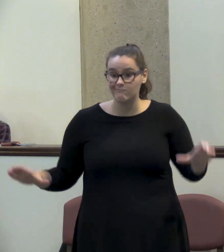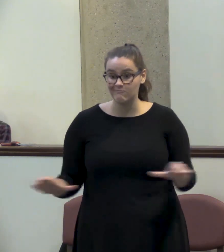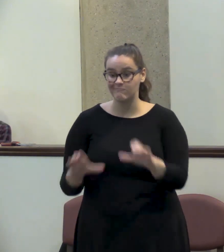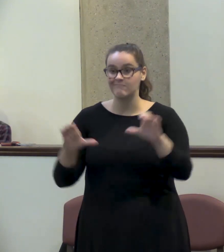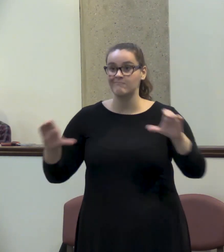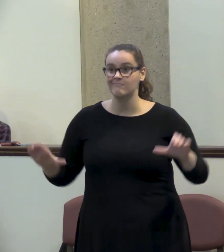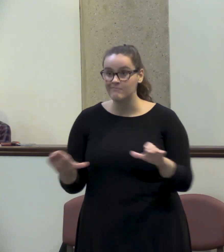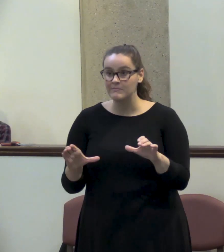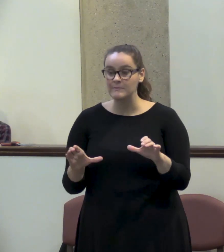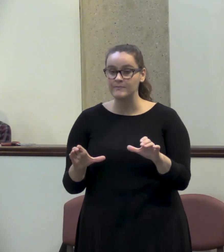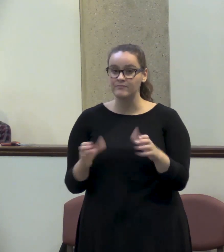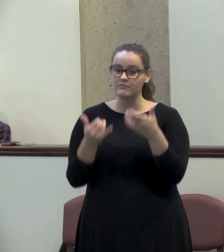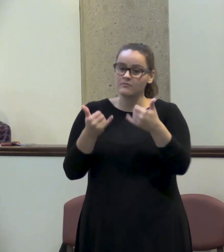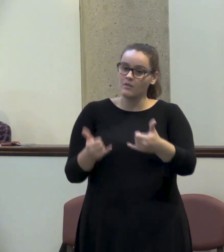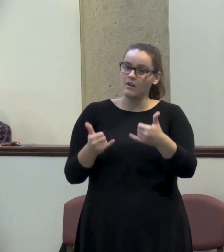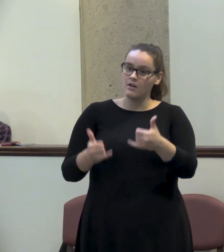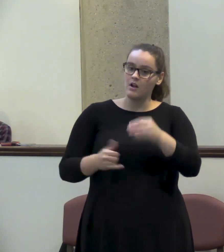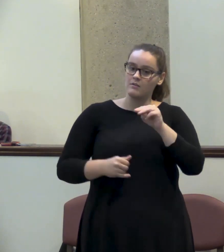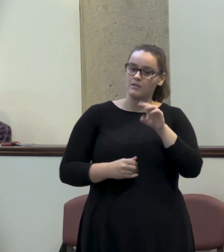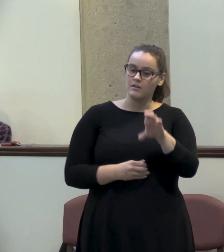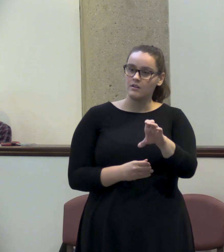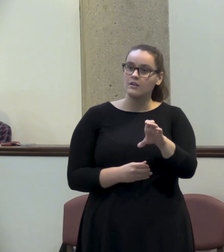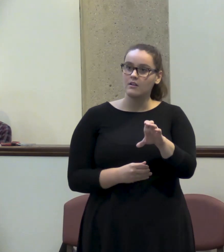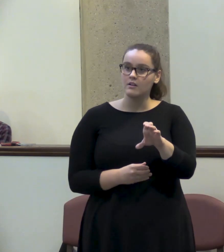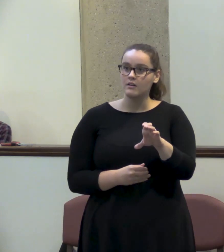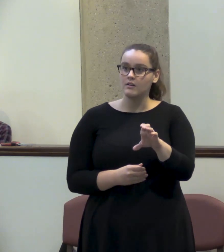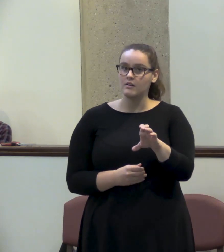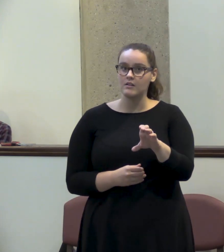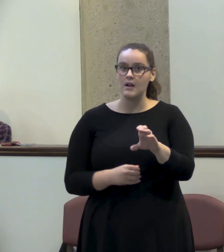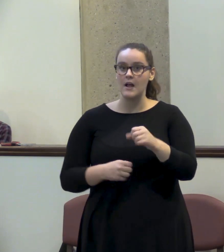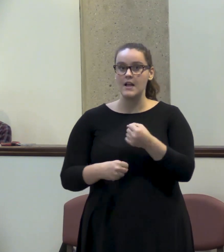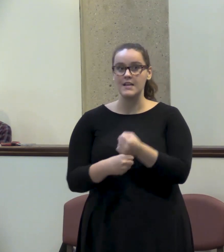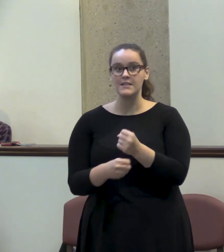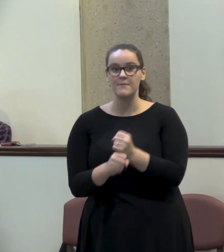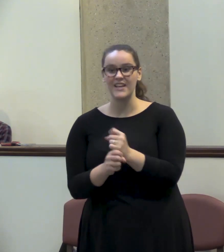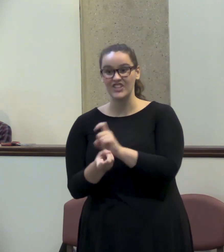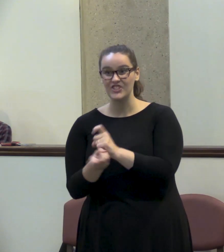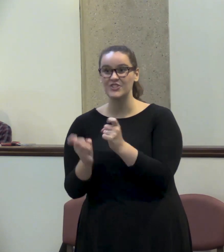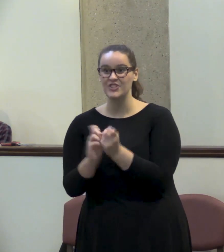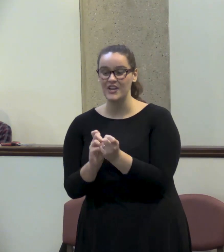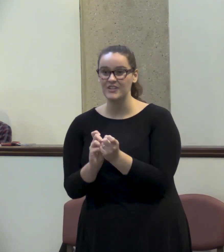Right now, Montgomery County is making real moves.